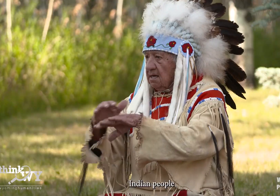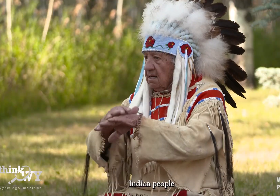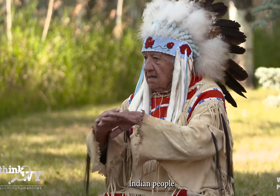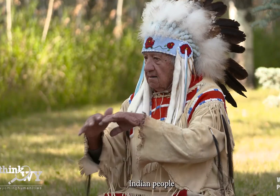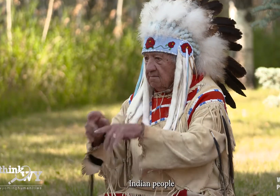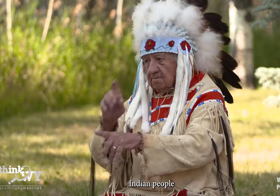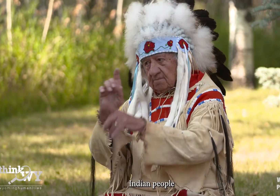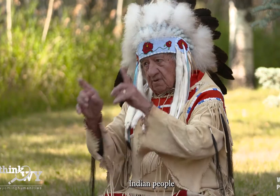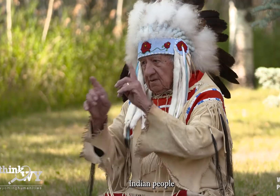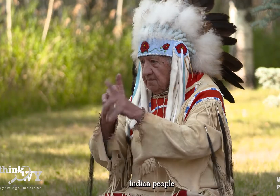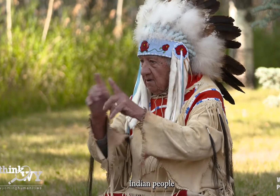Indian people,